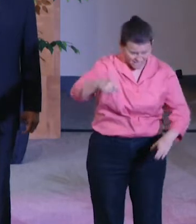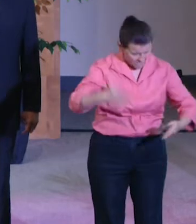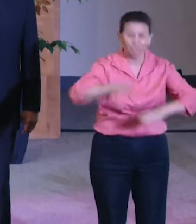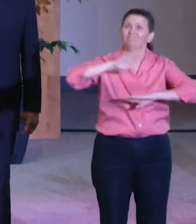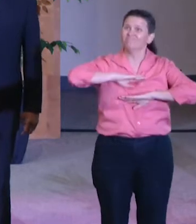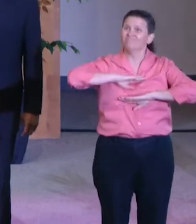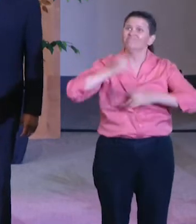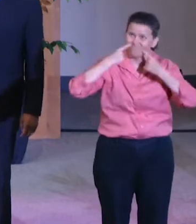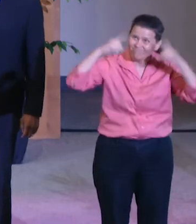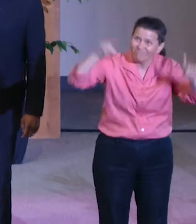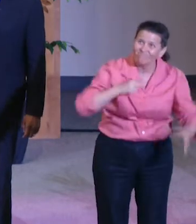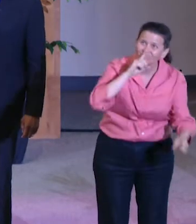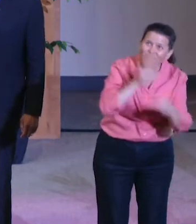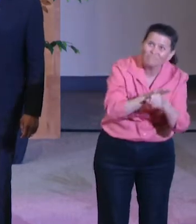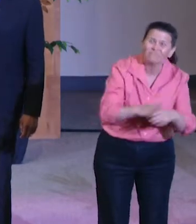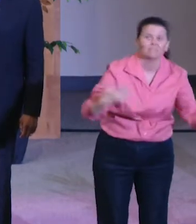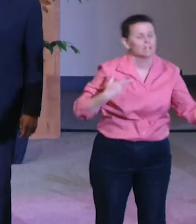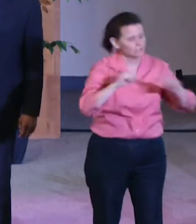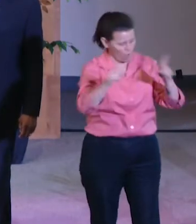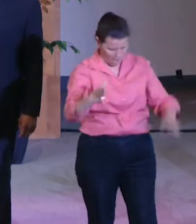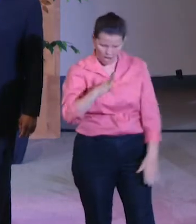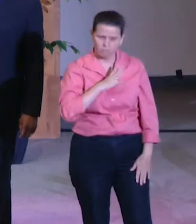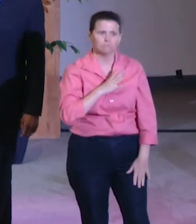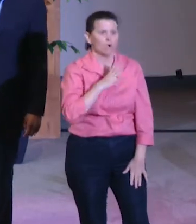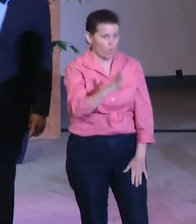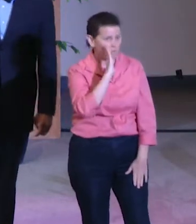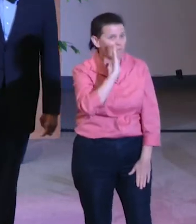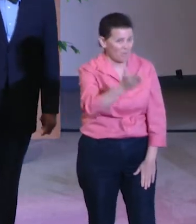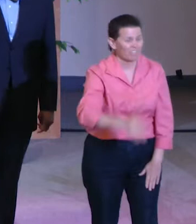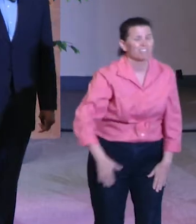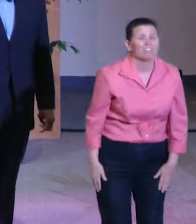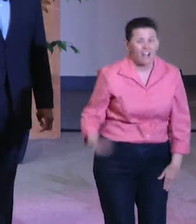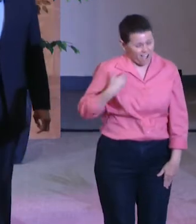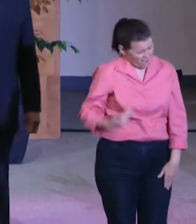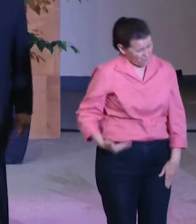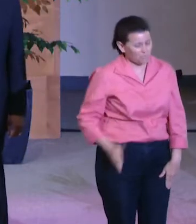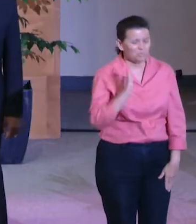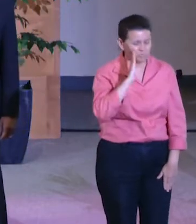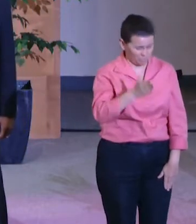got it, so I'm gonna be okay.